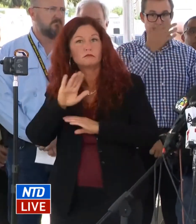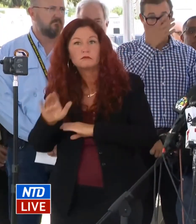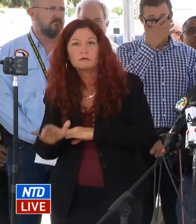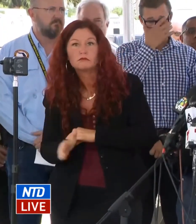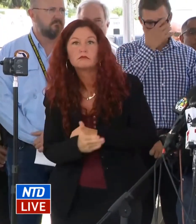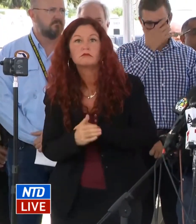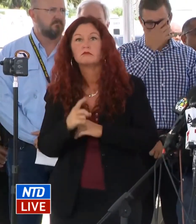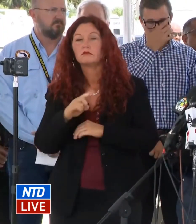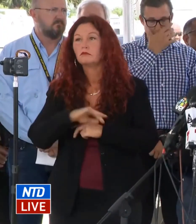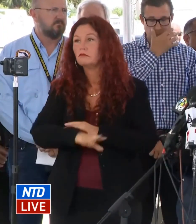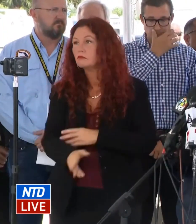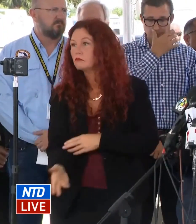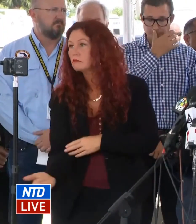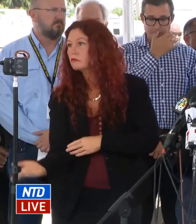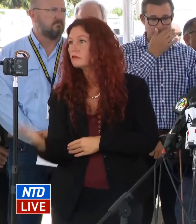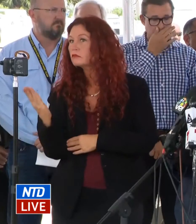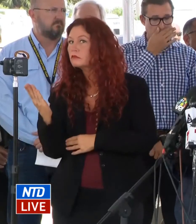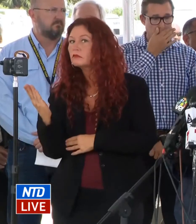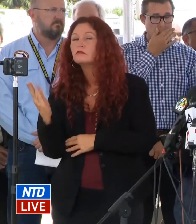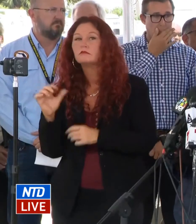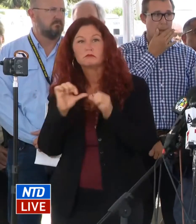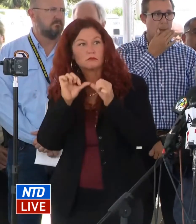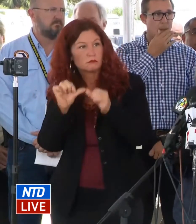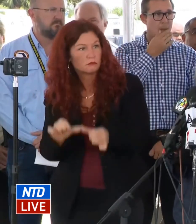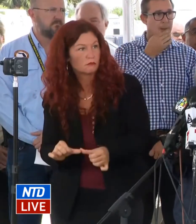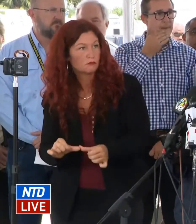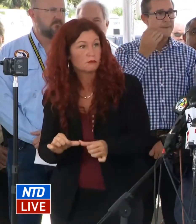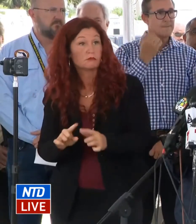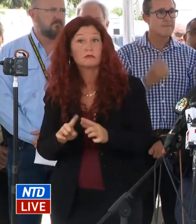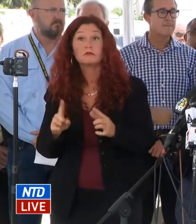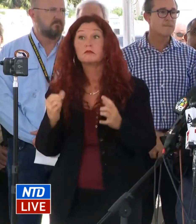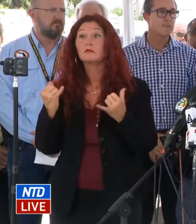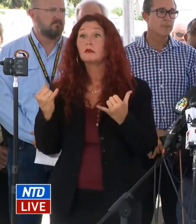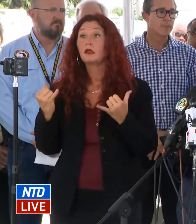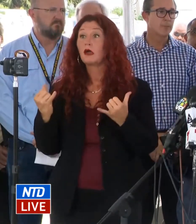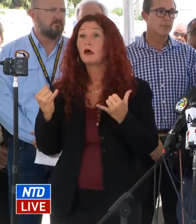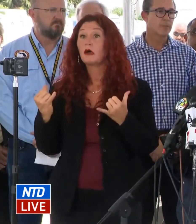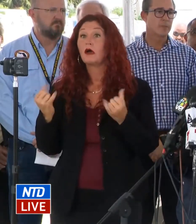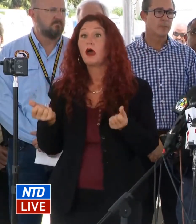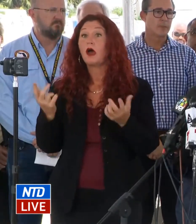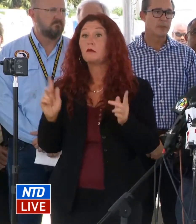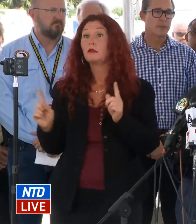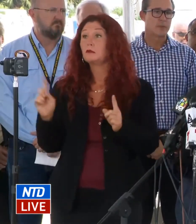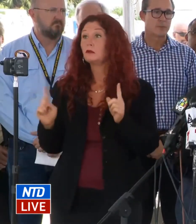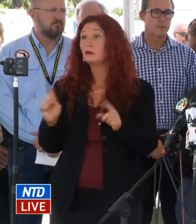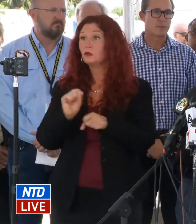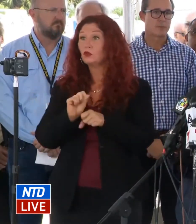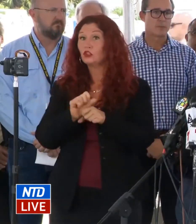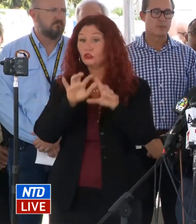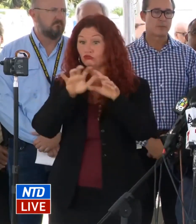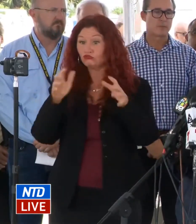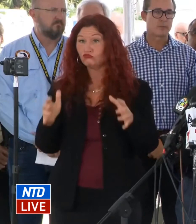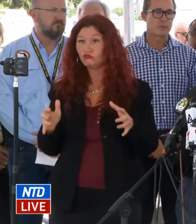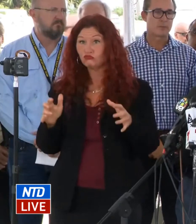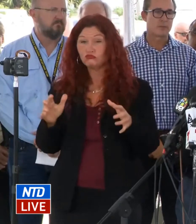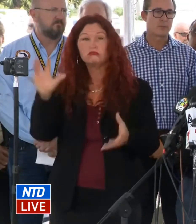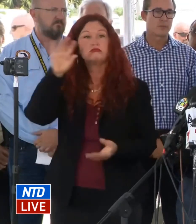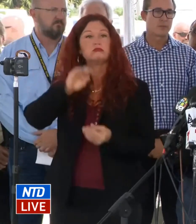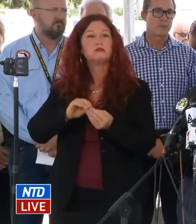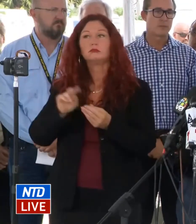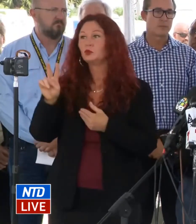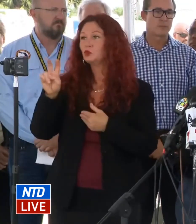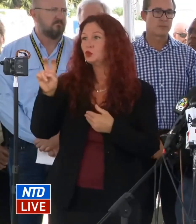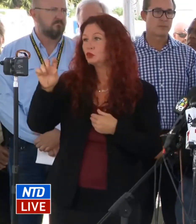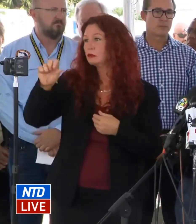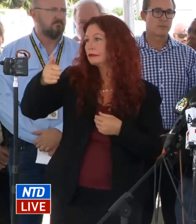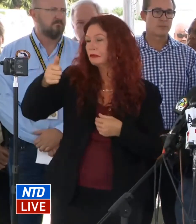morning. There are currently 210 people working on the mound. The